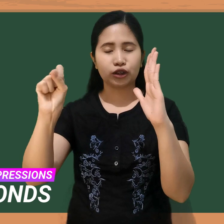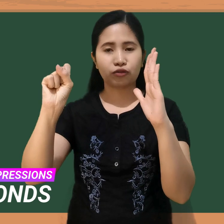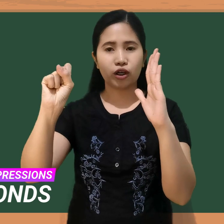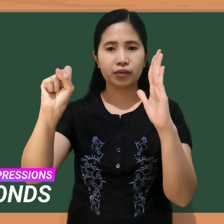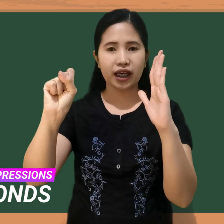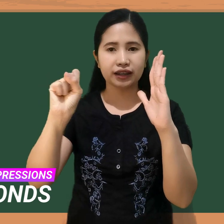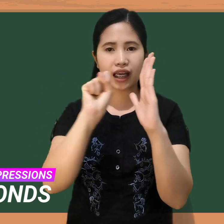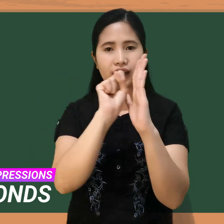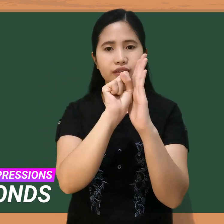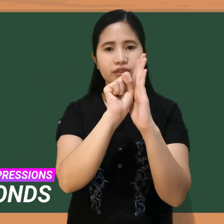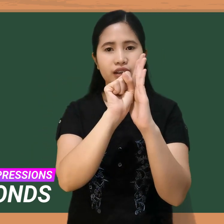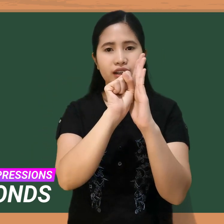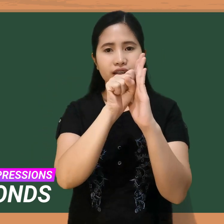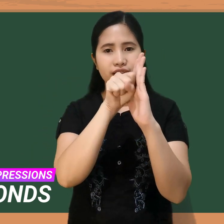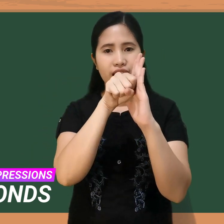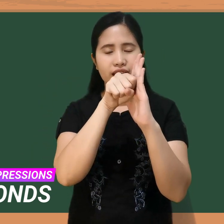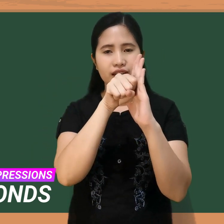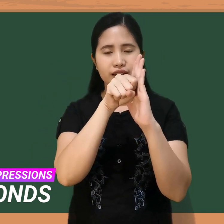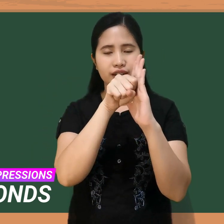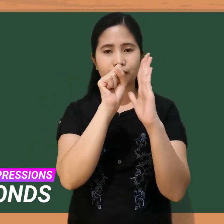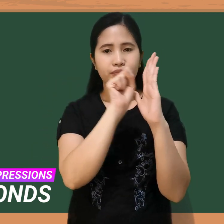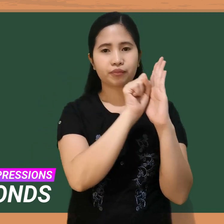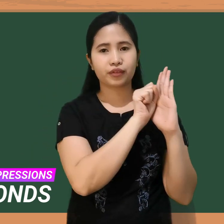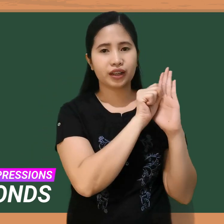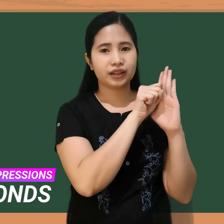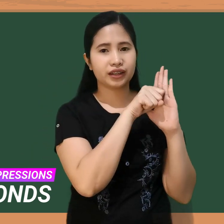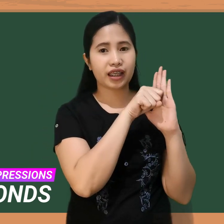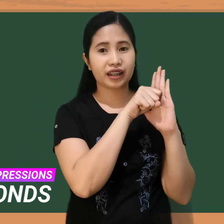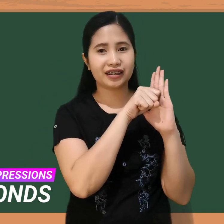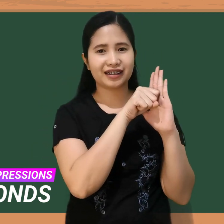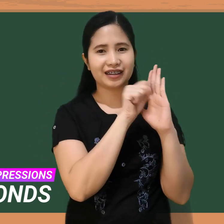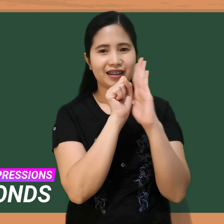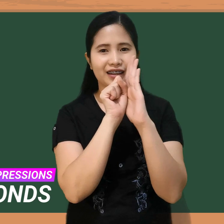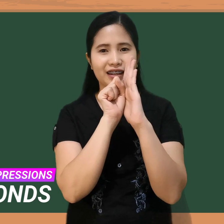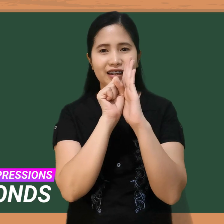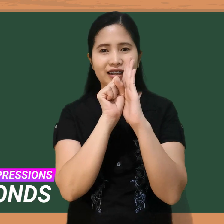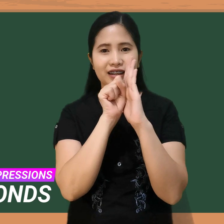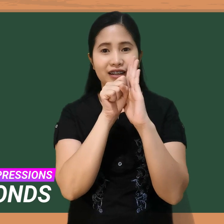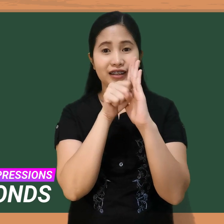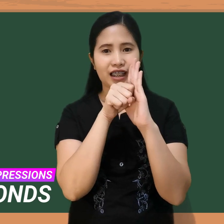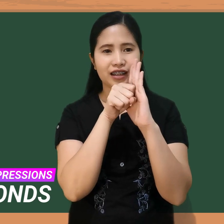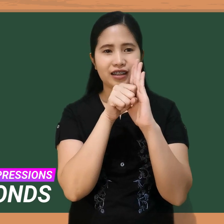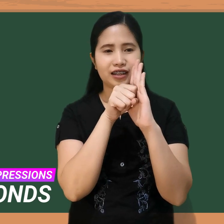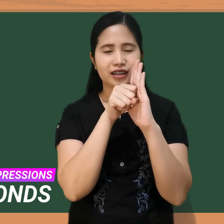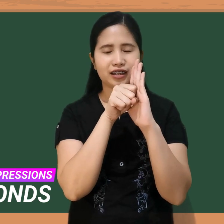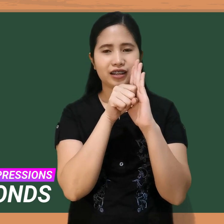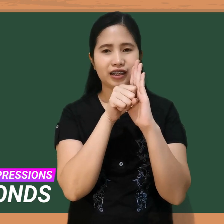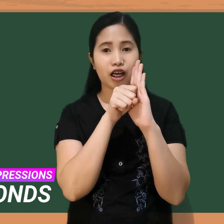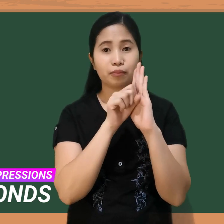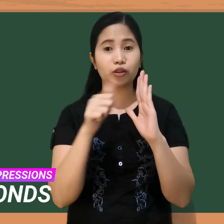Let's form S hand. Seconds. Seconds. Seconds.